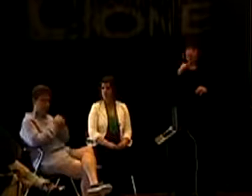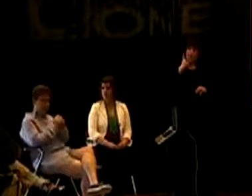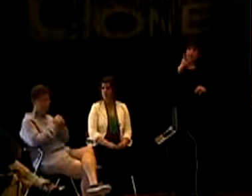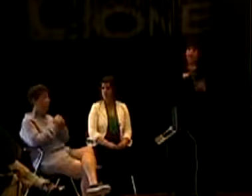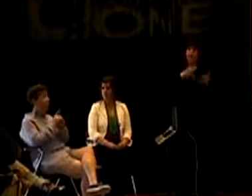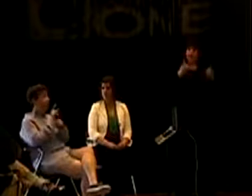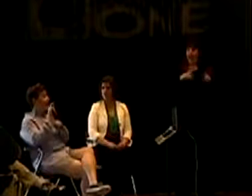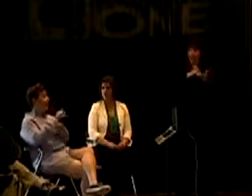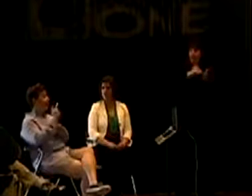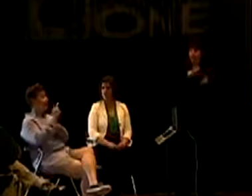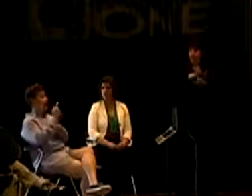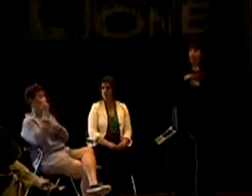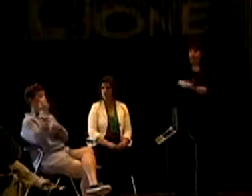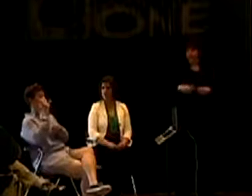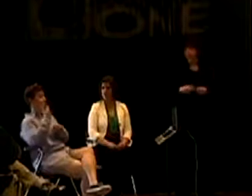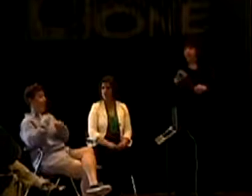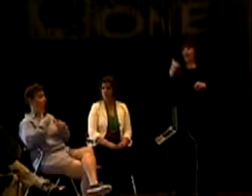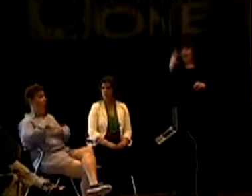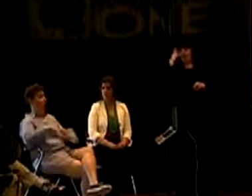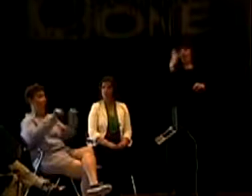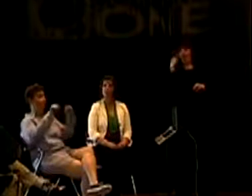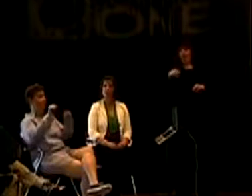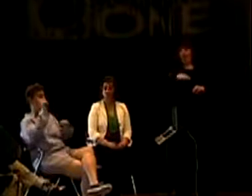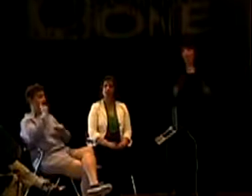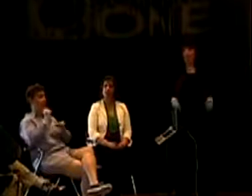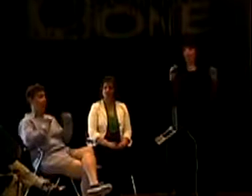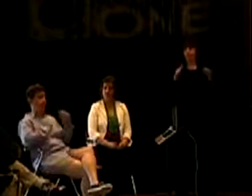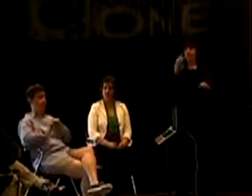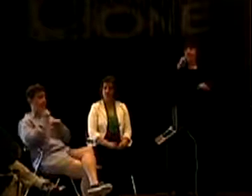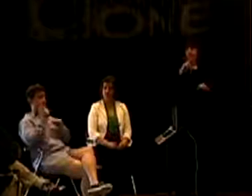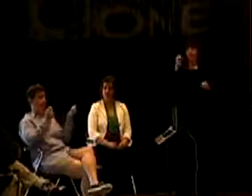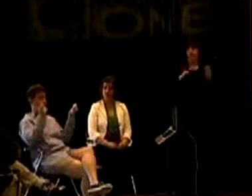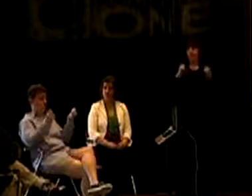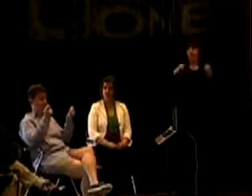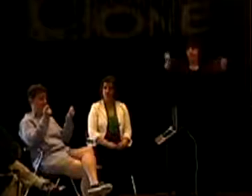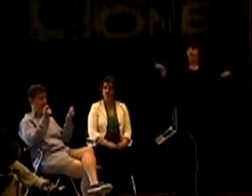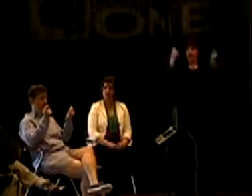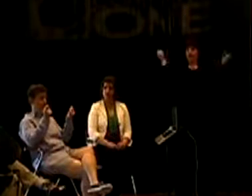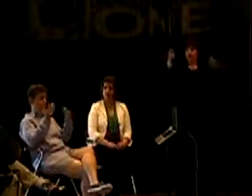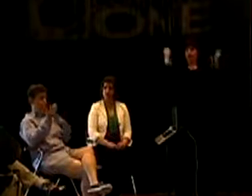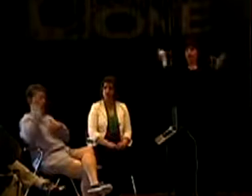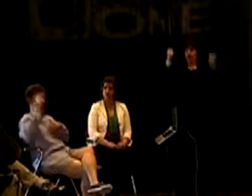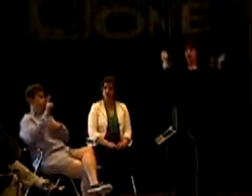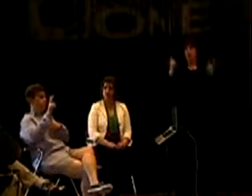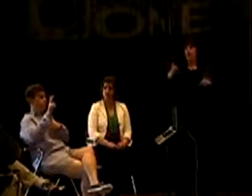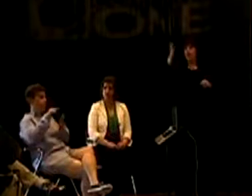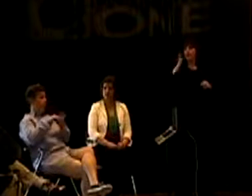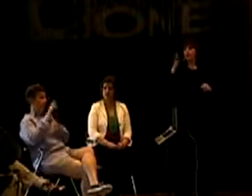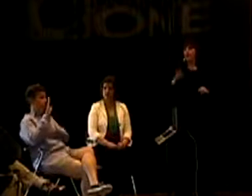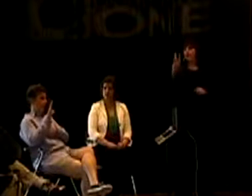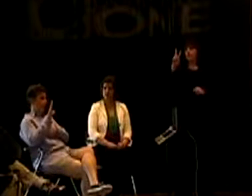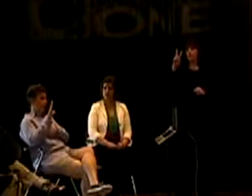I don't see that opportunity happening in my job often enough. And that's one of the reasons that the